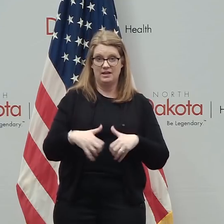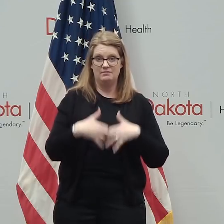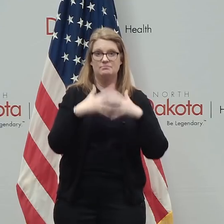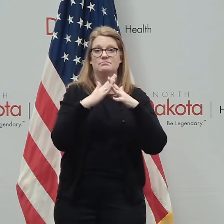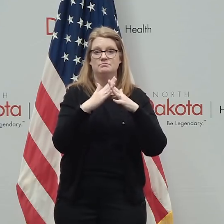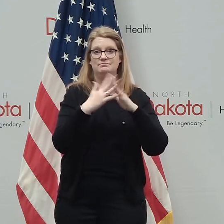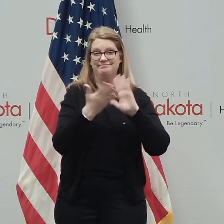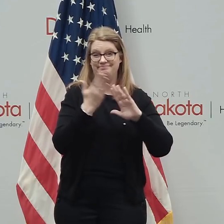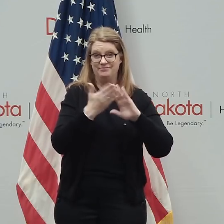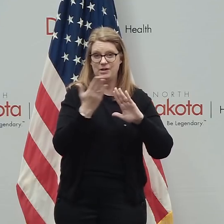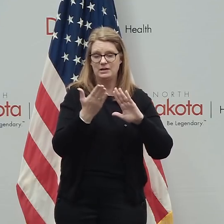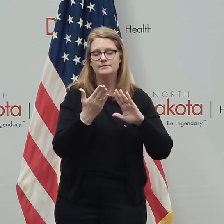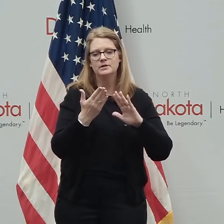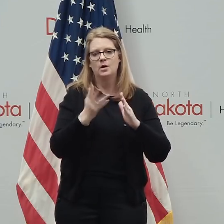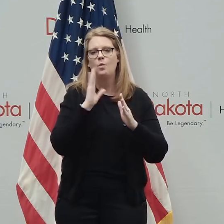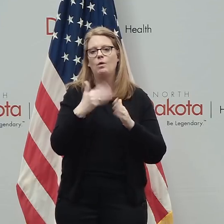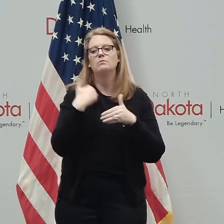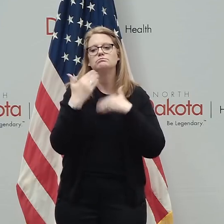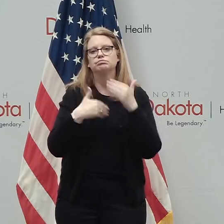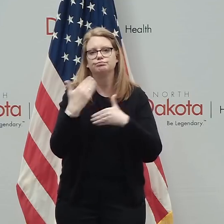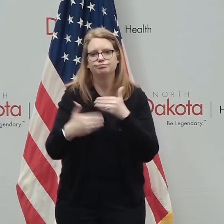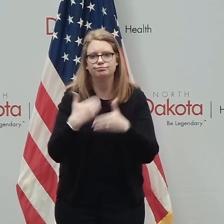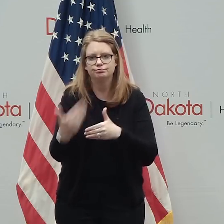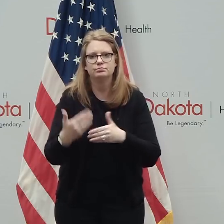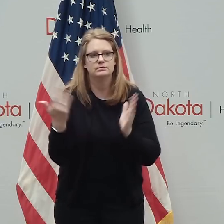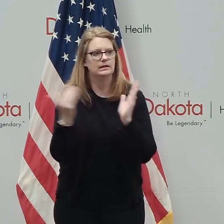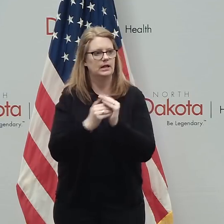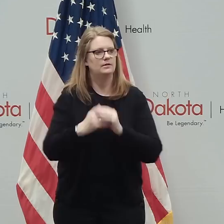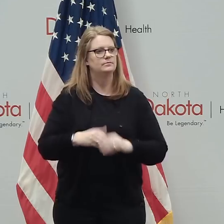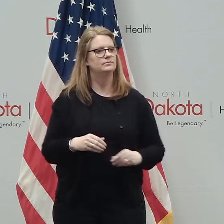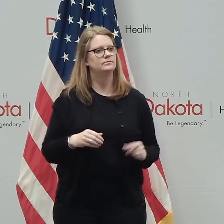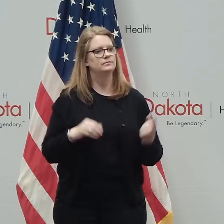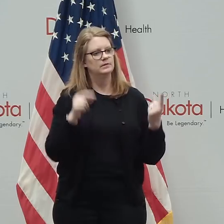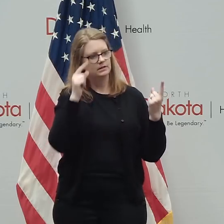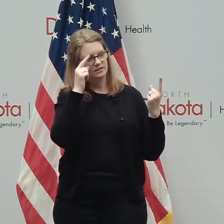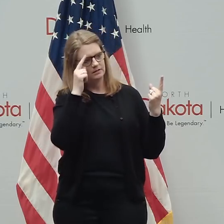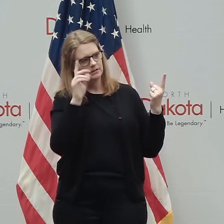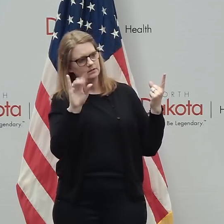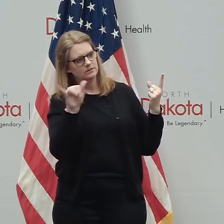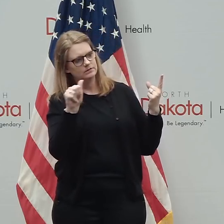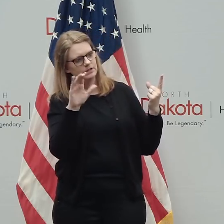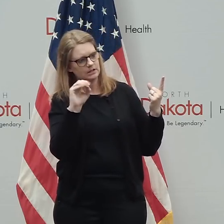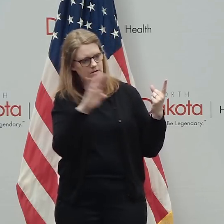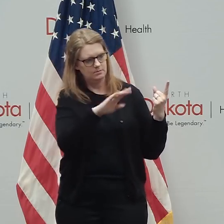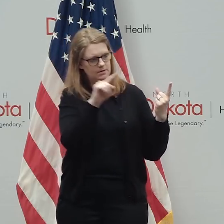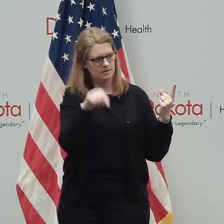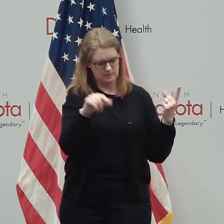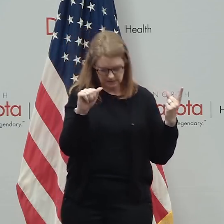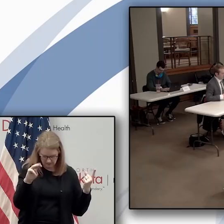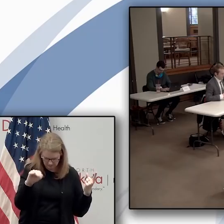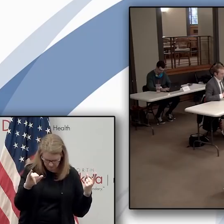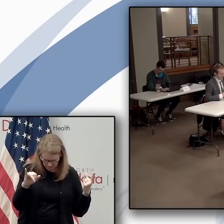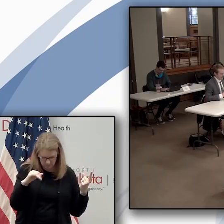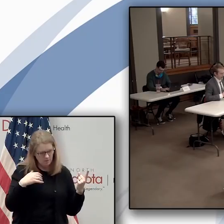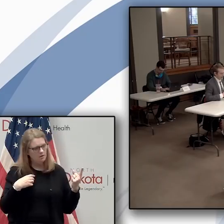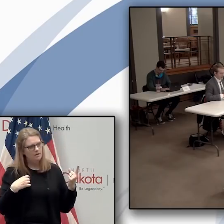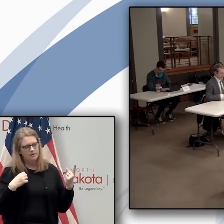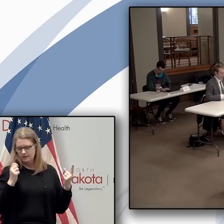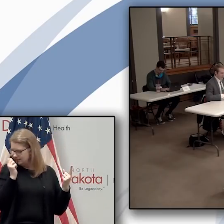on schedule to hold all the events that we'd originally scheduled. Jacob, and then Amy.